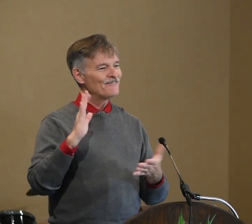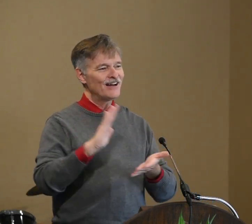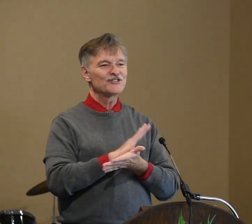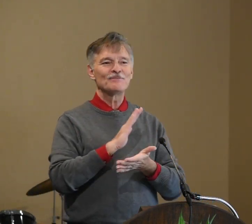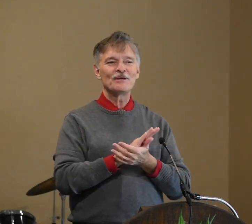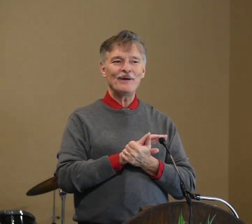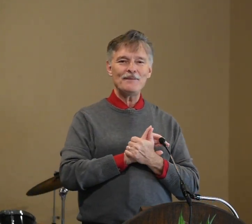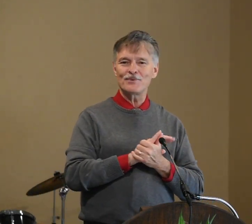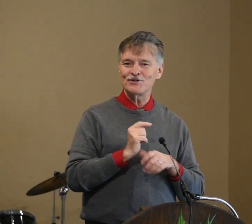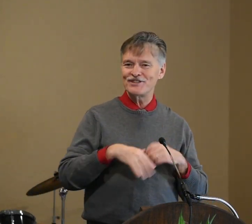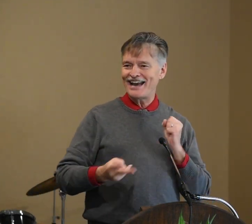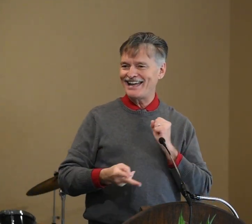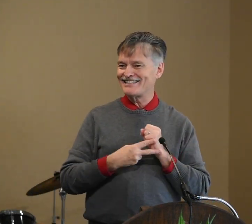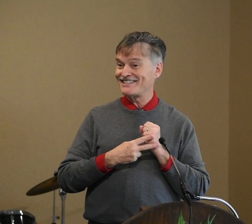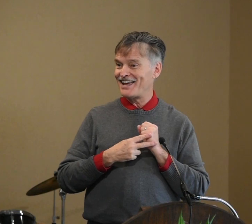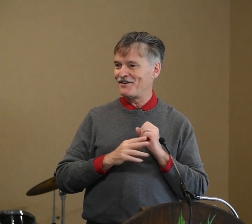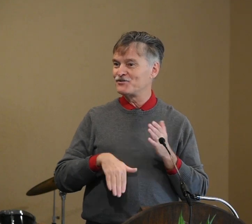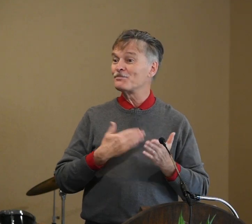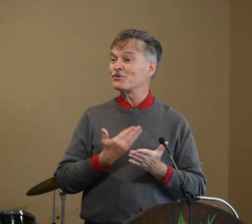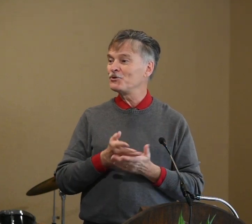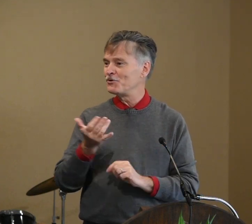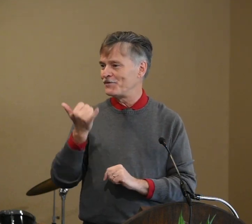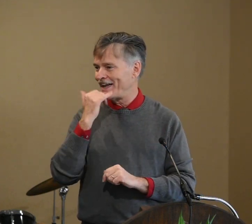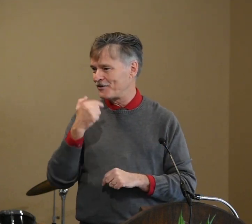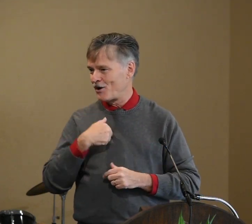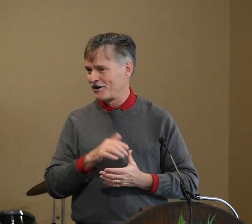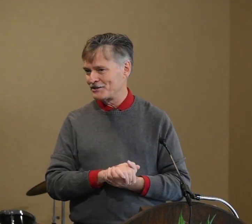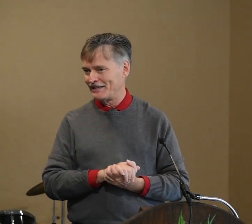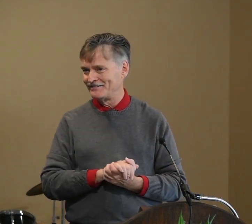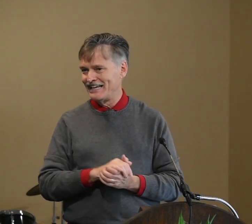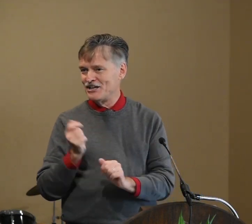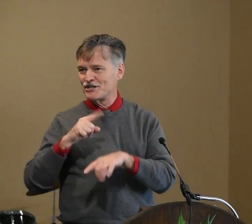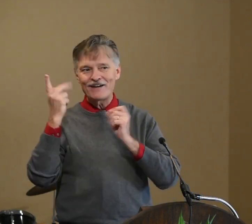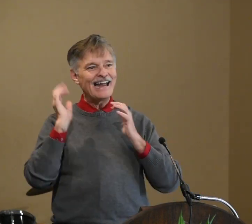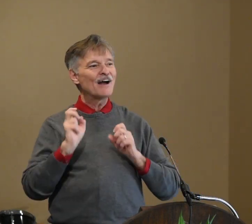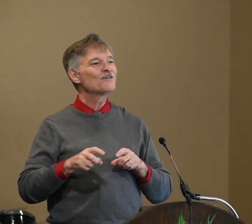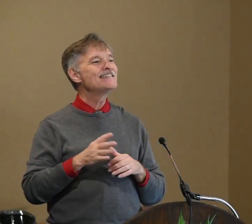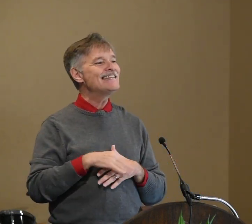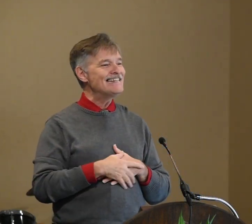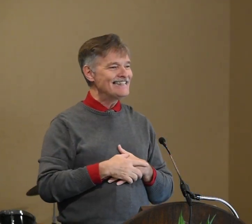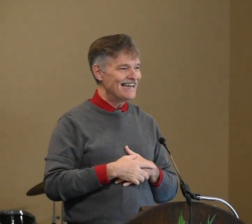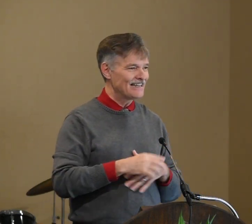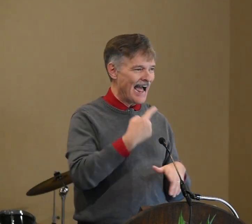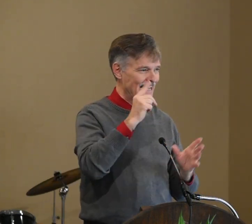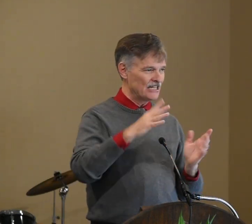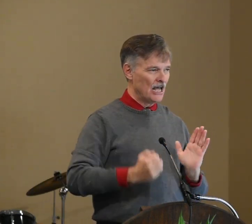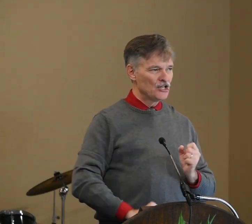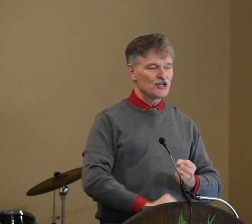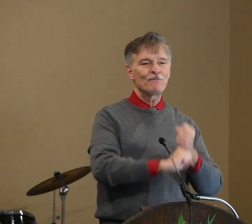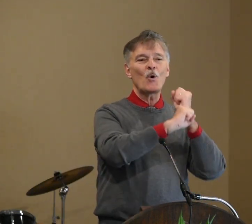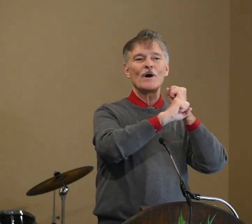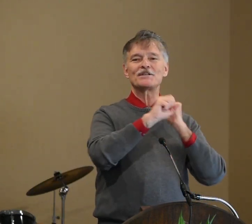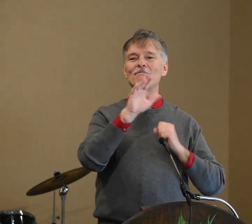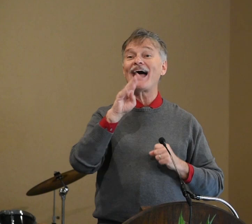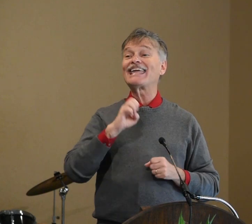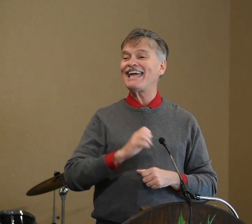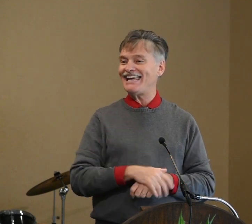found some of the papers that I had saved to prove they had wronged me. So if I ever needed it, I could support my